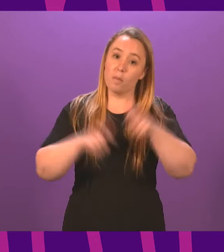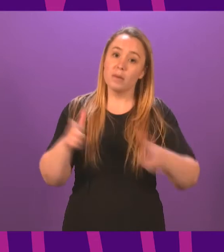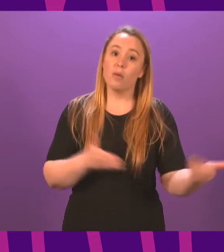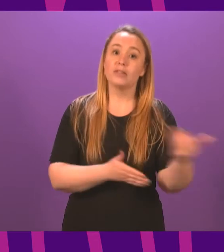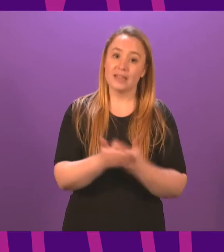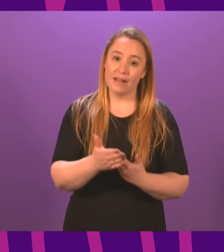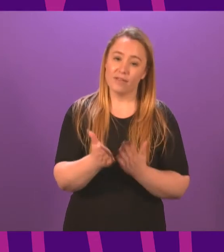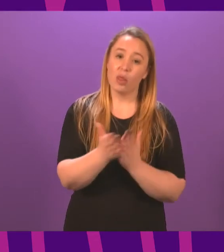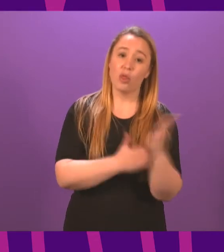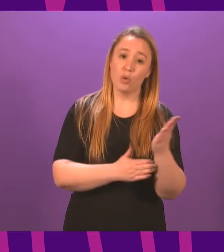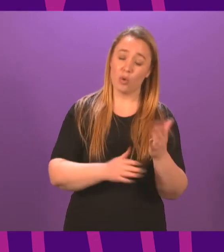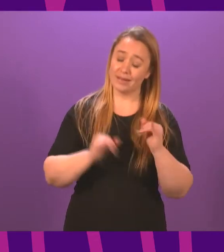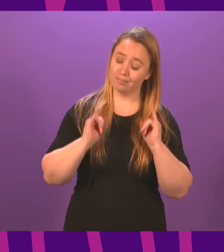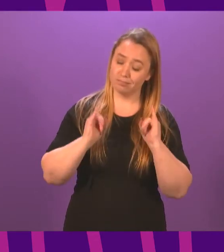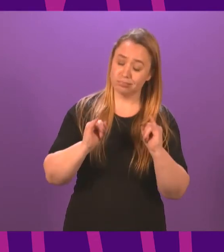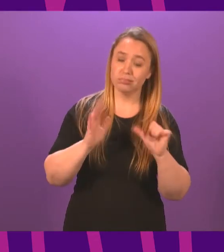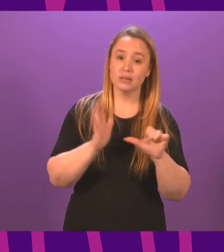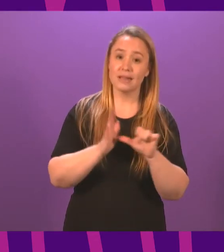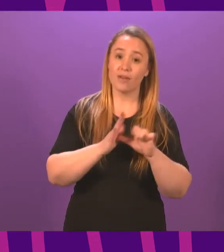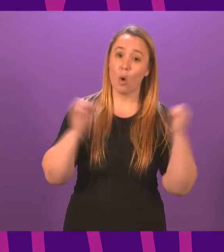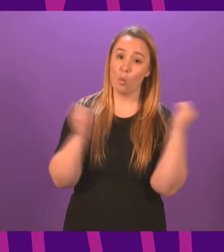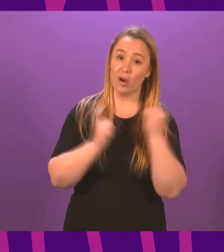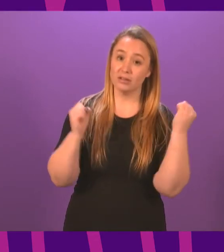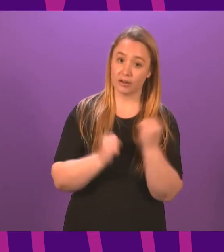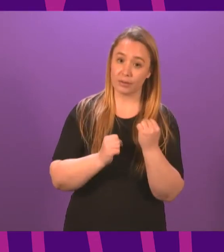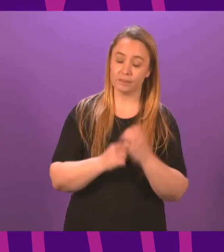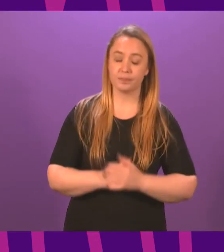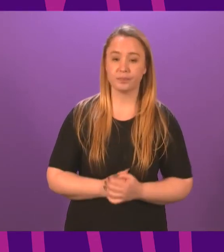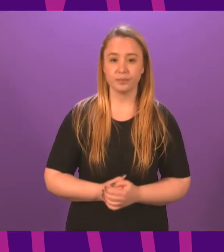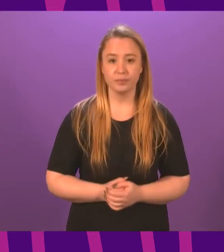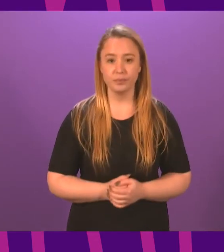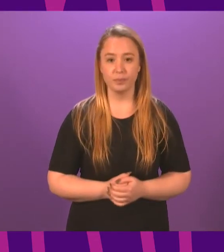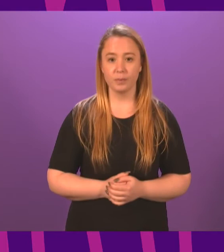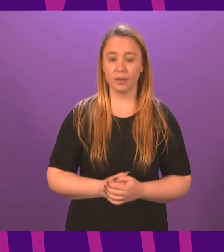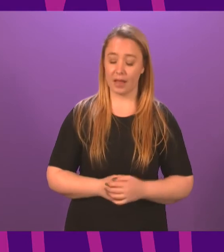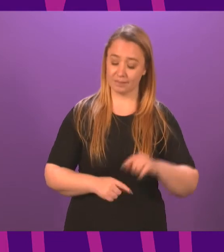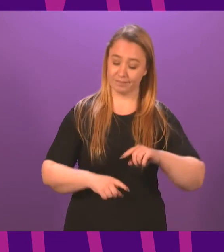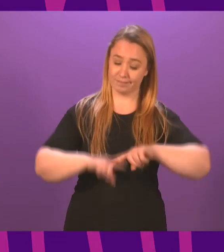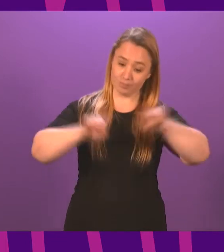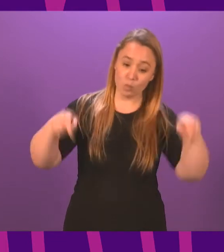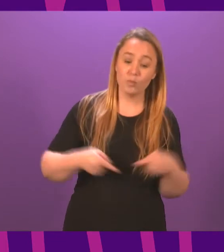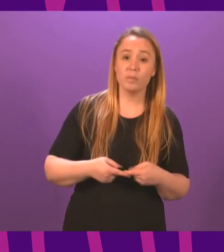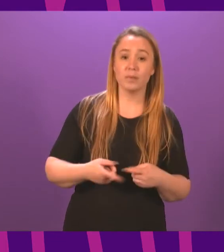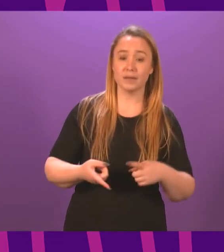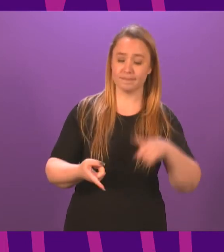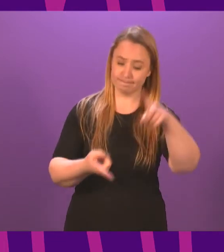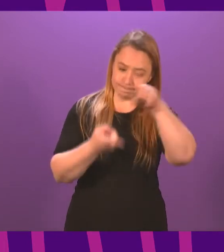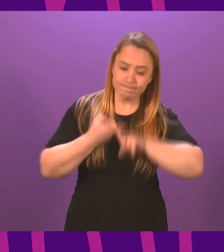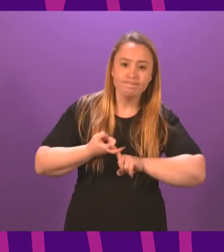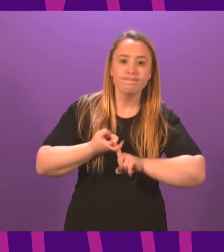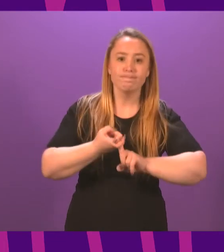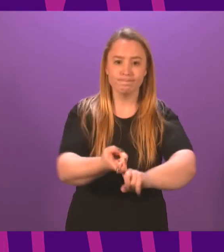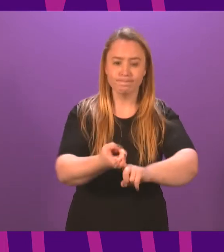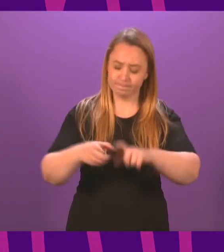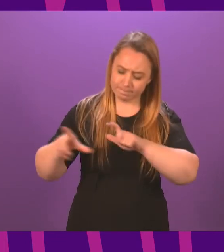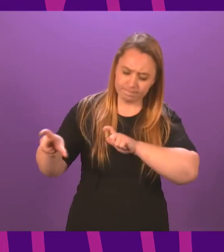be a difficult winter. And we can also draw strength from our collective resilience. Presiding Officer, across